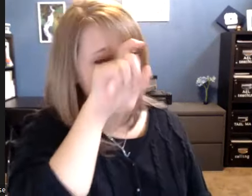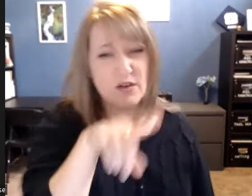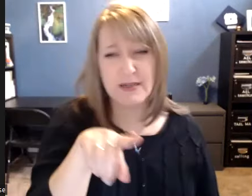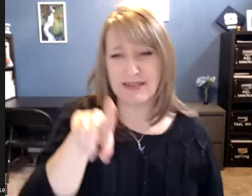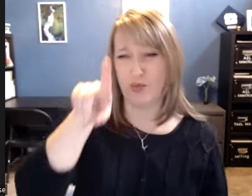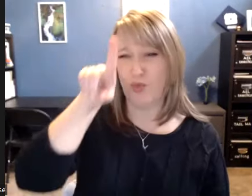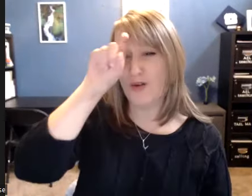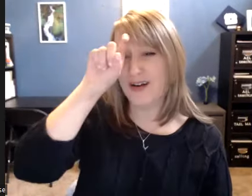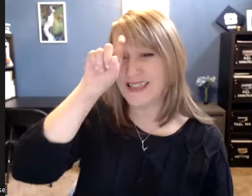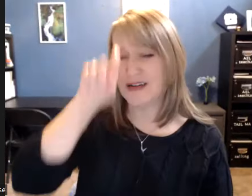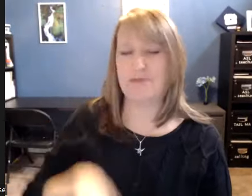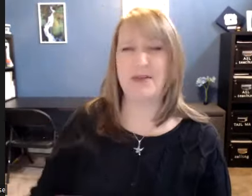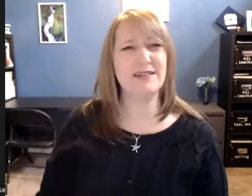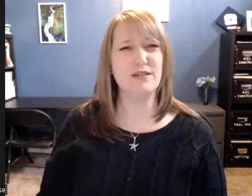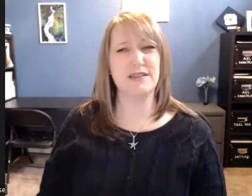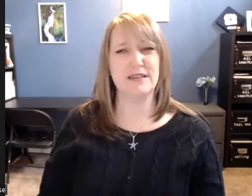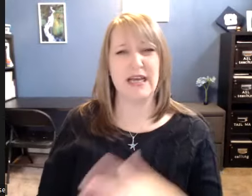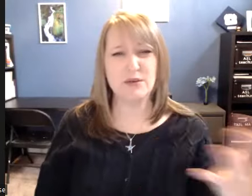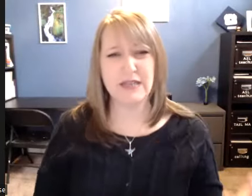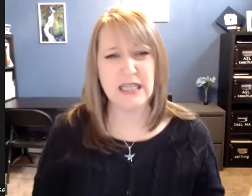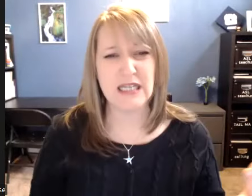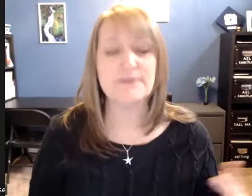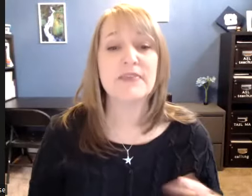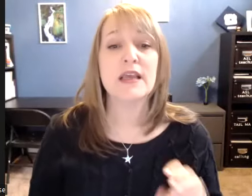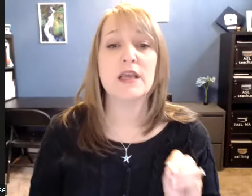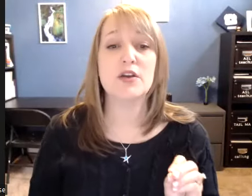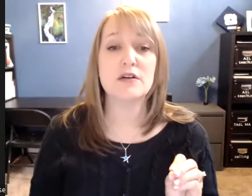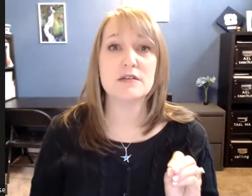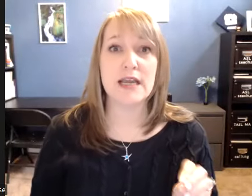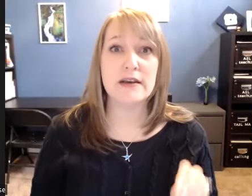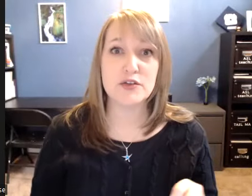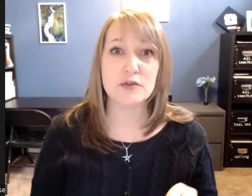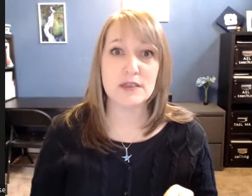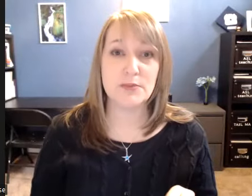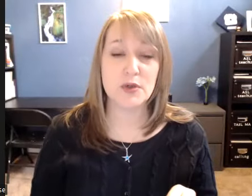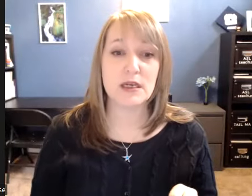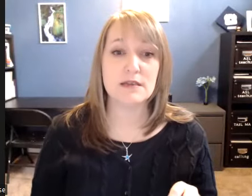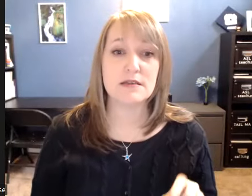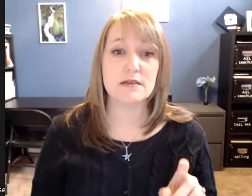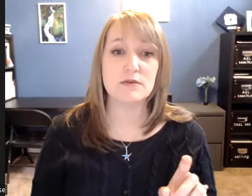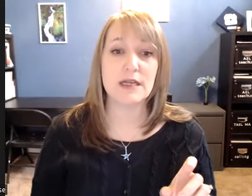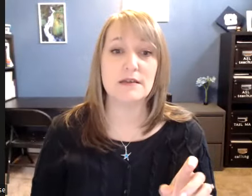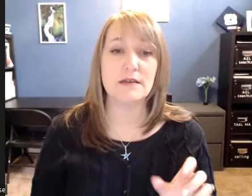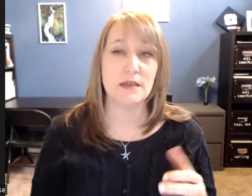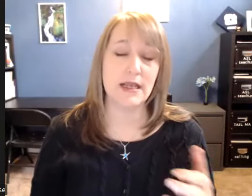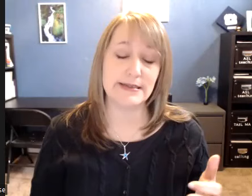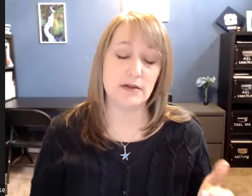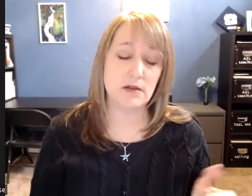So it means like, what? Puzzled. I don't get that. In your signing naturally book, it's written in ASL gloss,